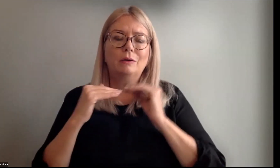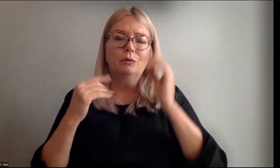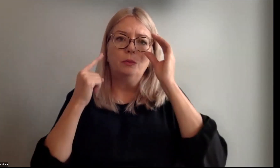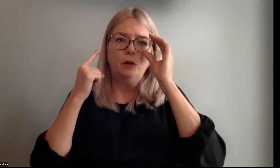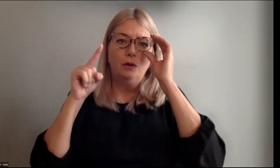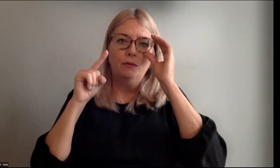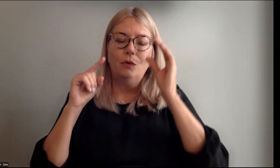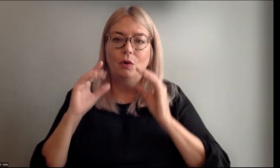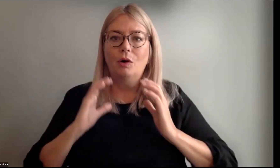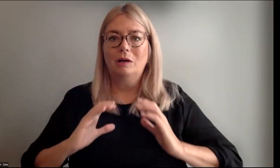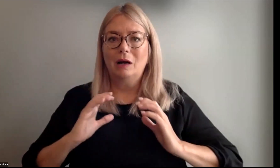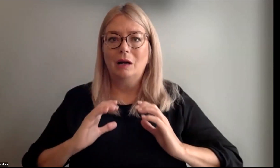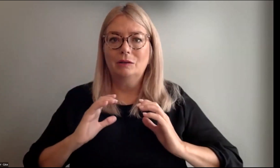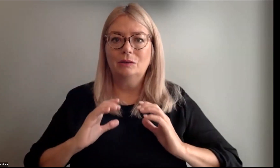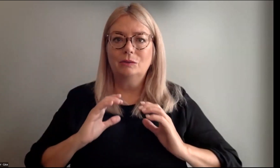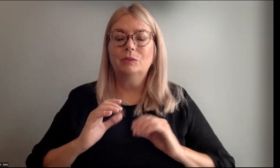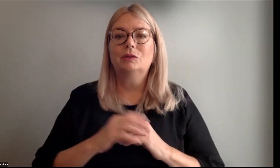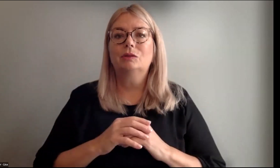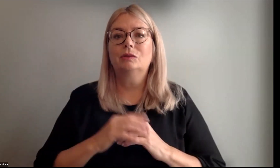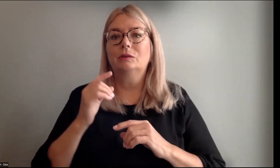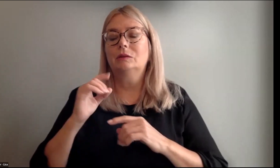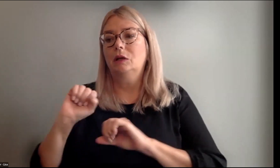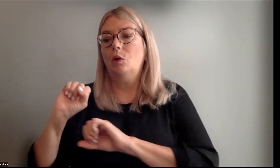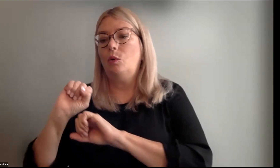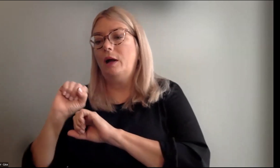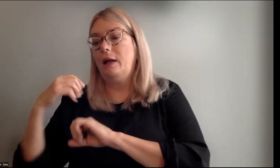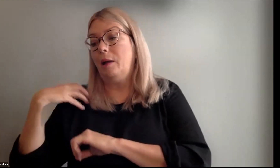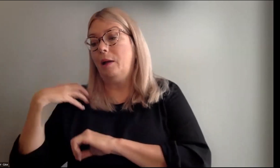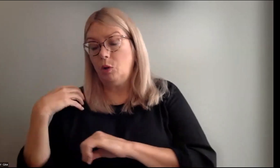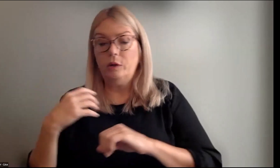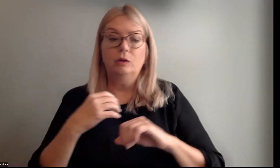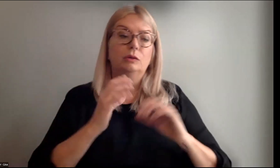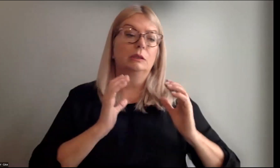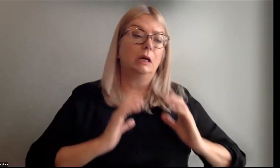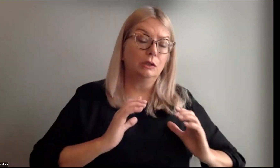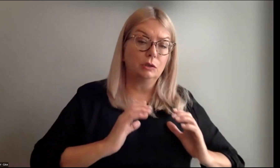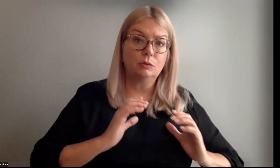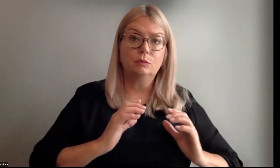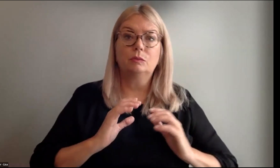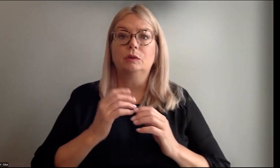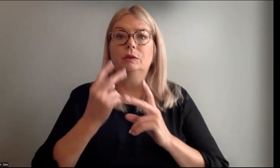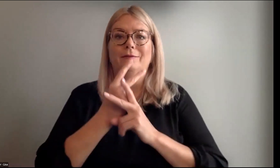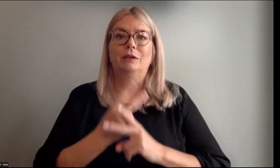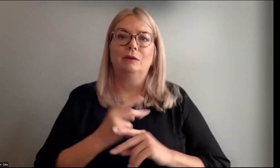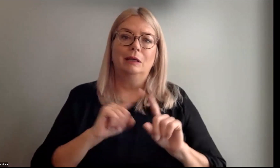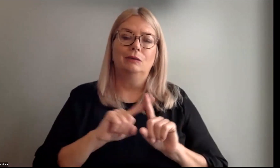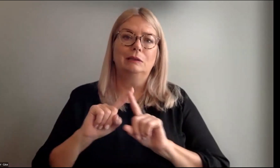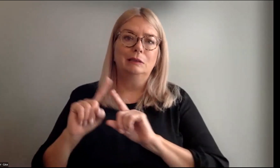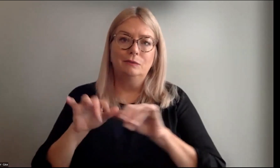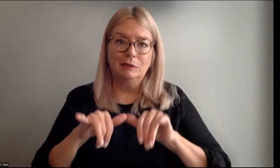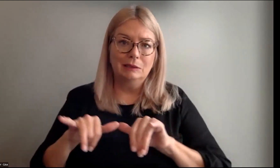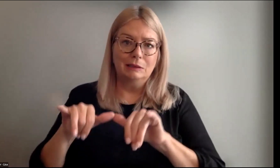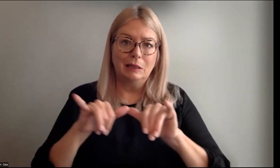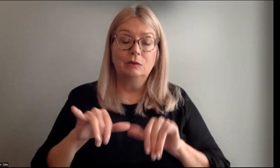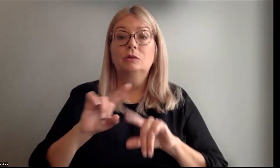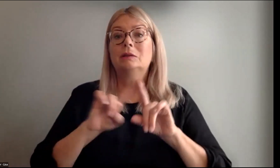customers, both on the claimant side and the employer side, and trying to figure out, different standards. We do have, there's different types